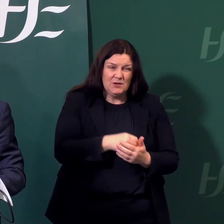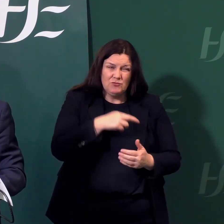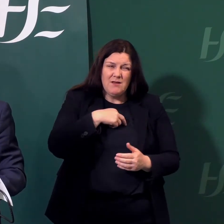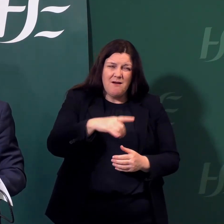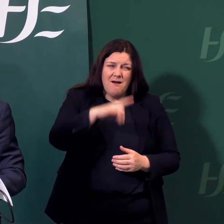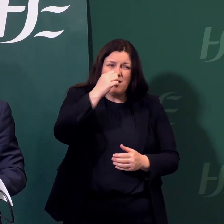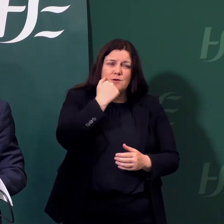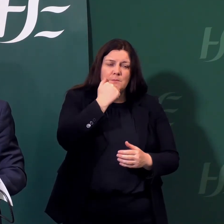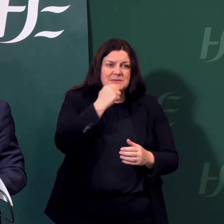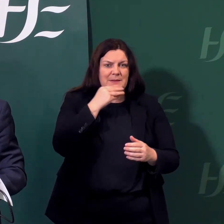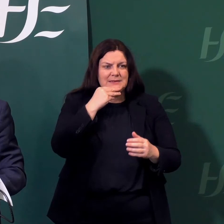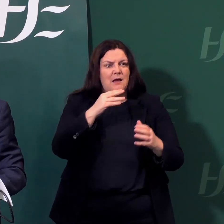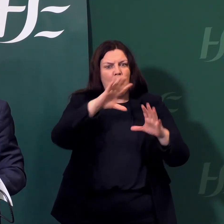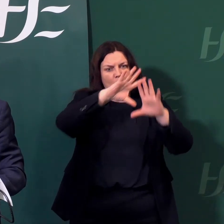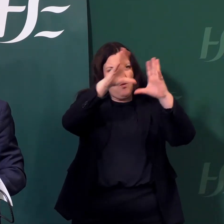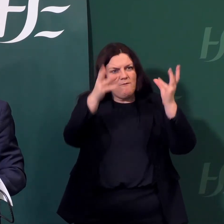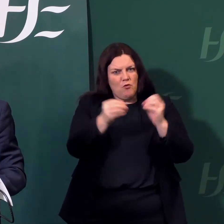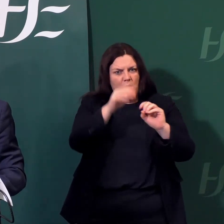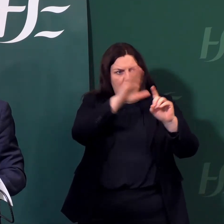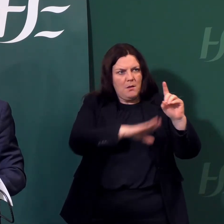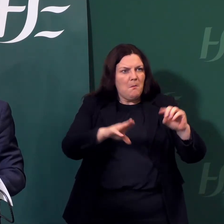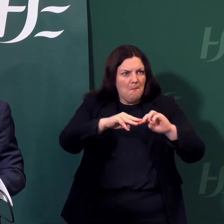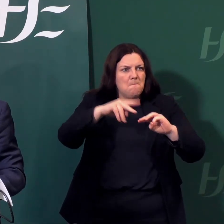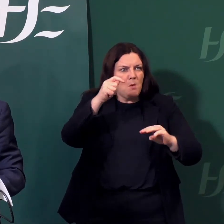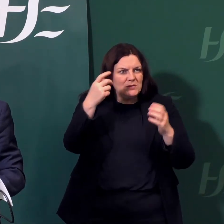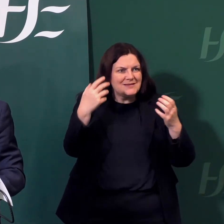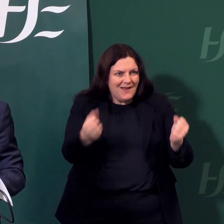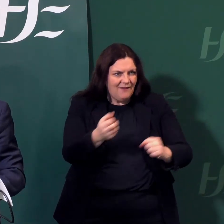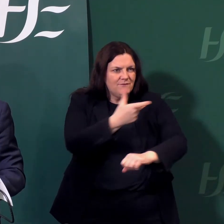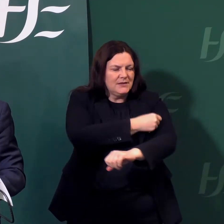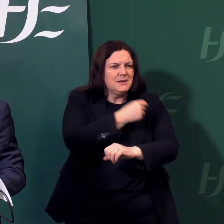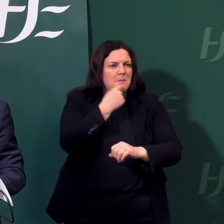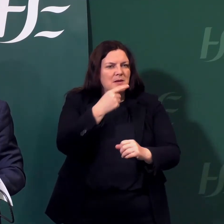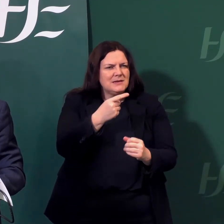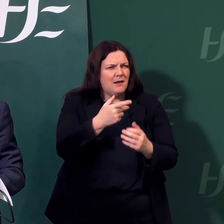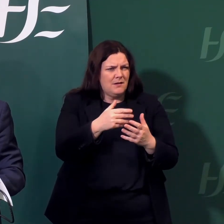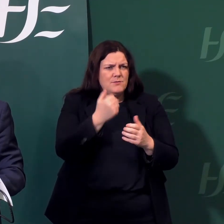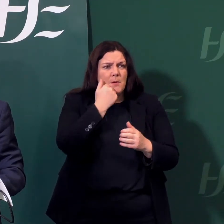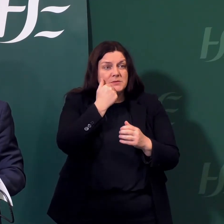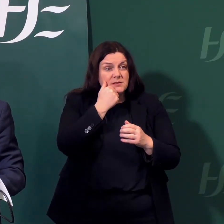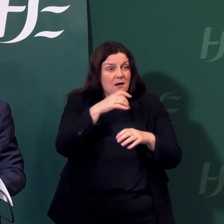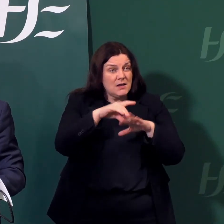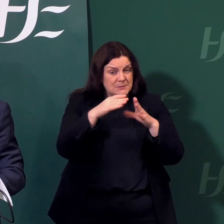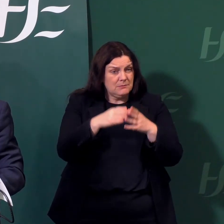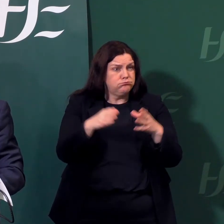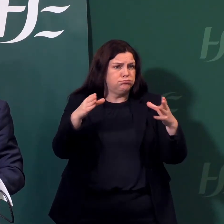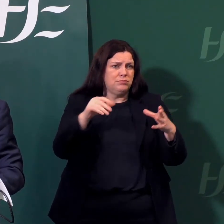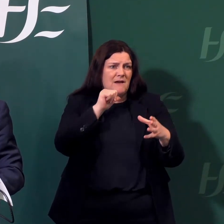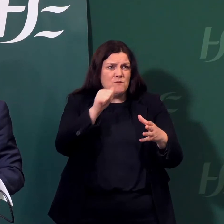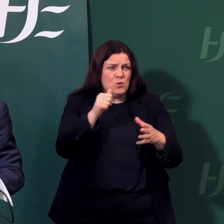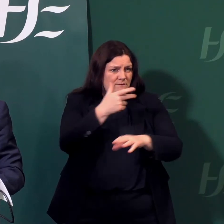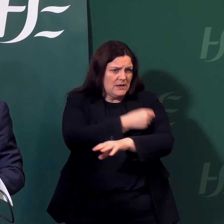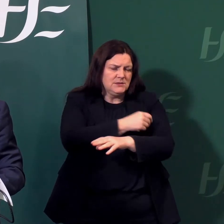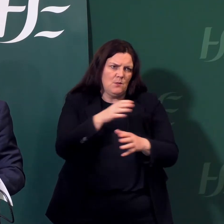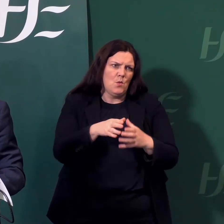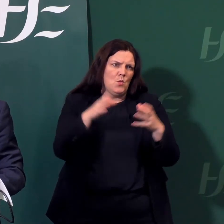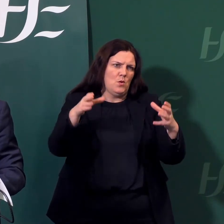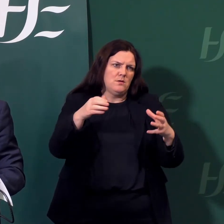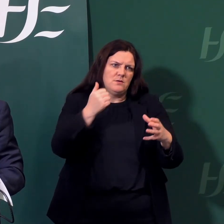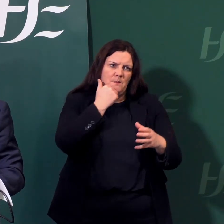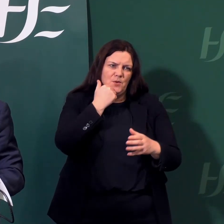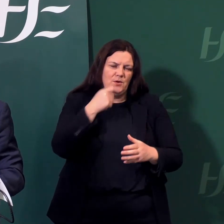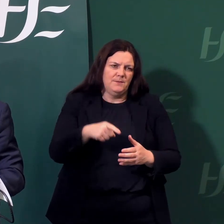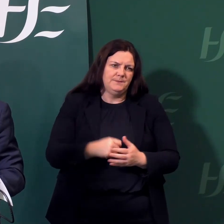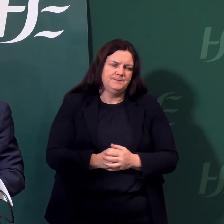high, disproportionate impacts by not being vaccinated, impacts on our health system. So notwithstanding our